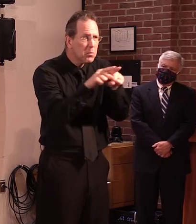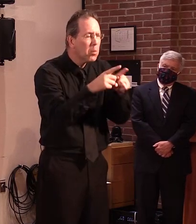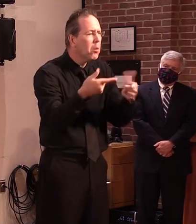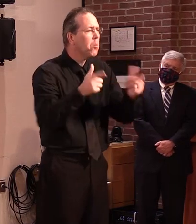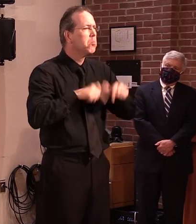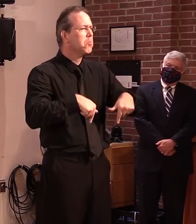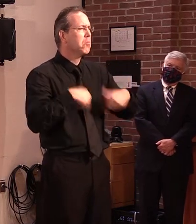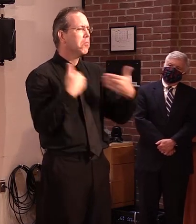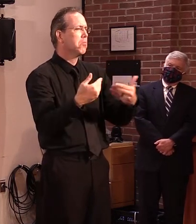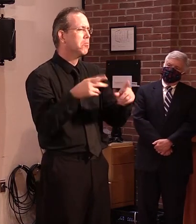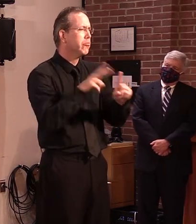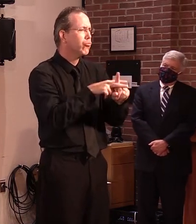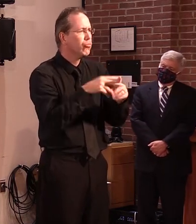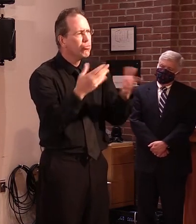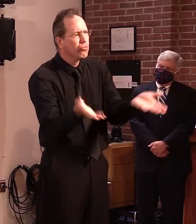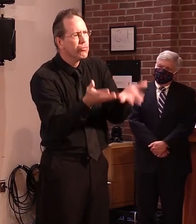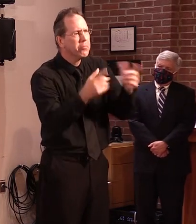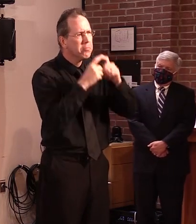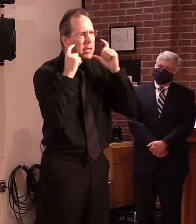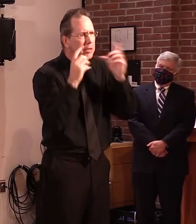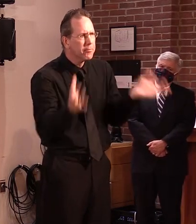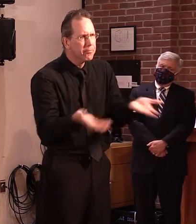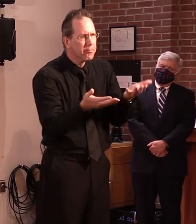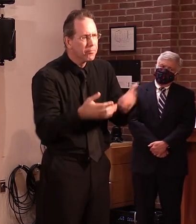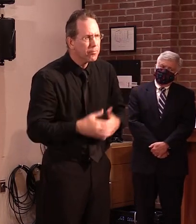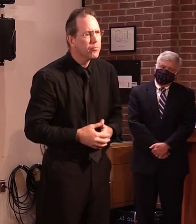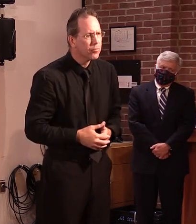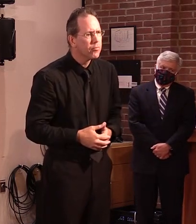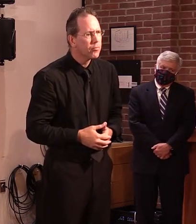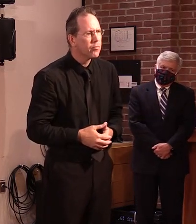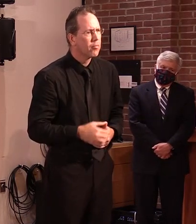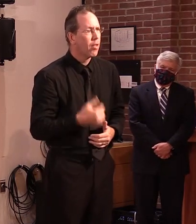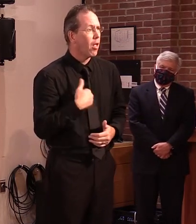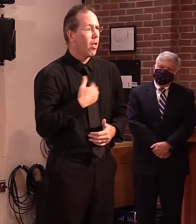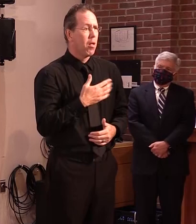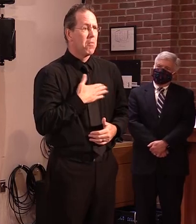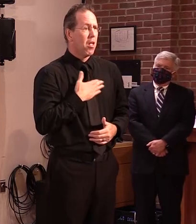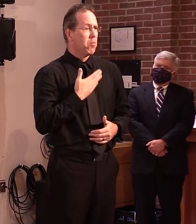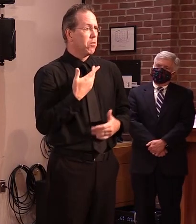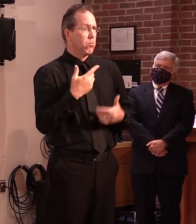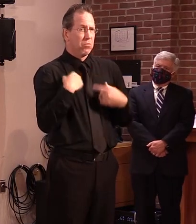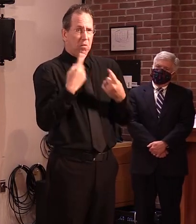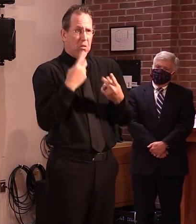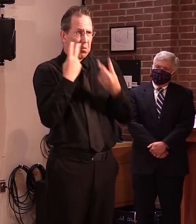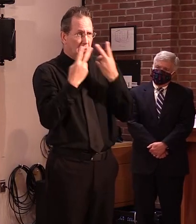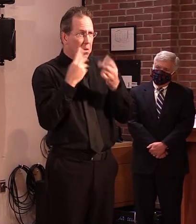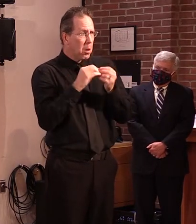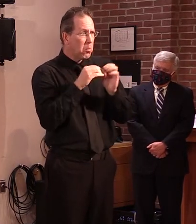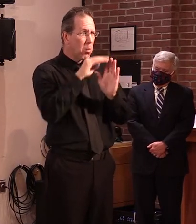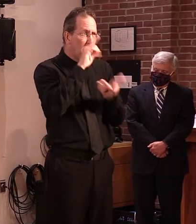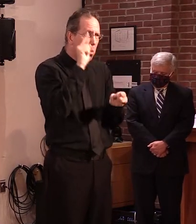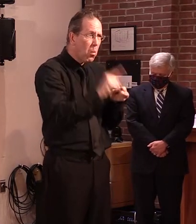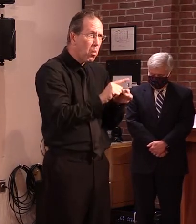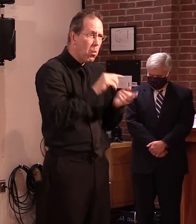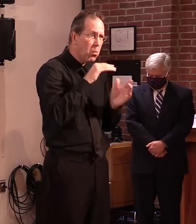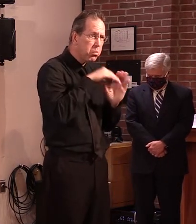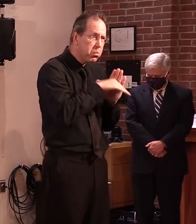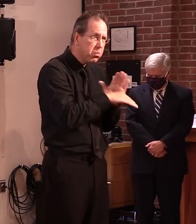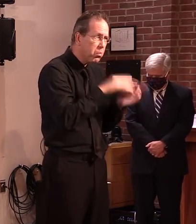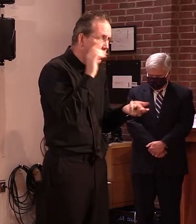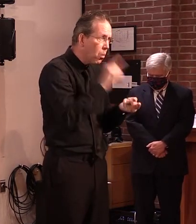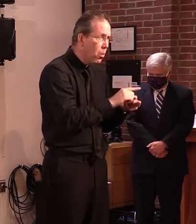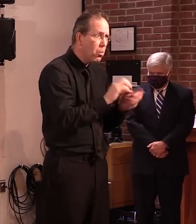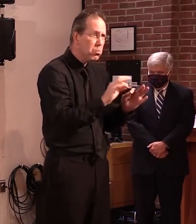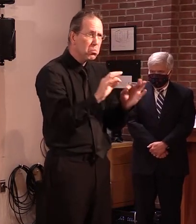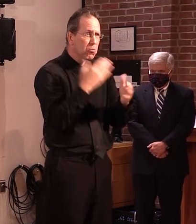been really pleased with the results. I think people are doing a great job in wearing their masks, and we are